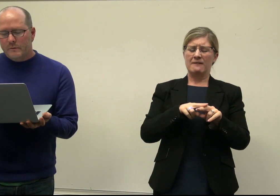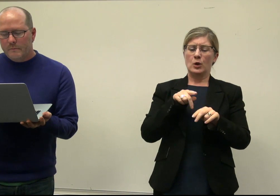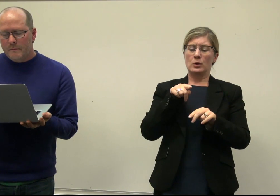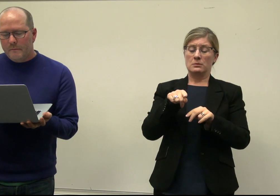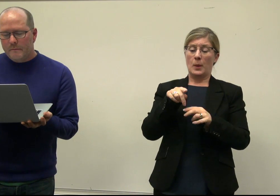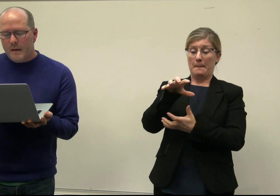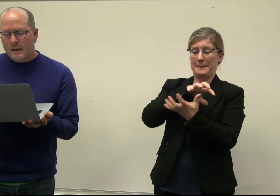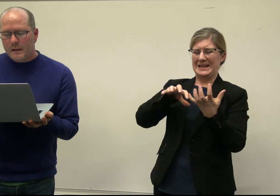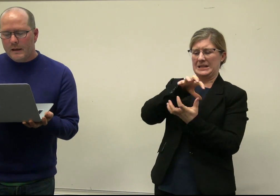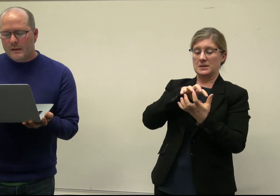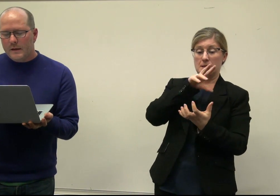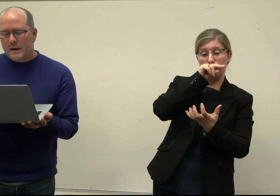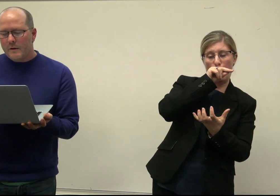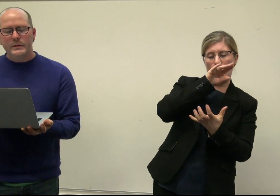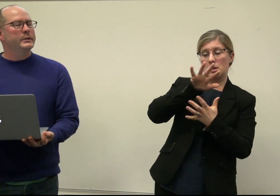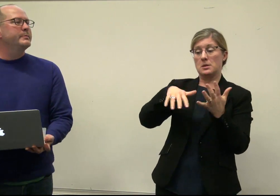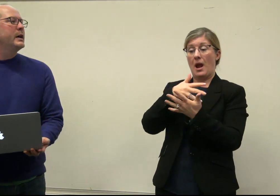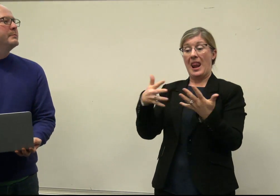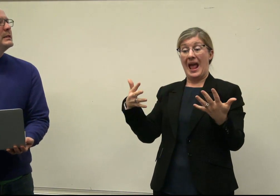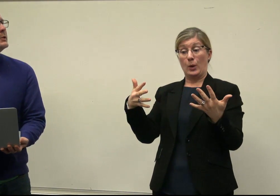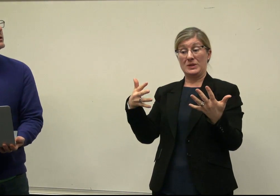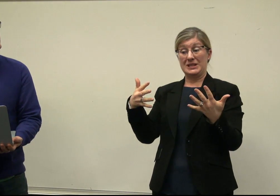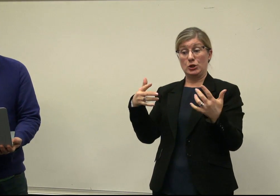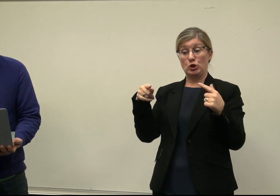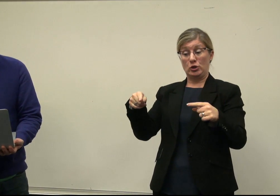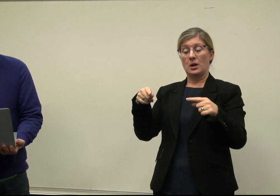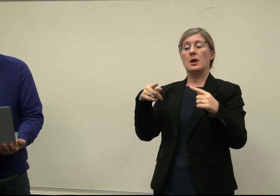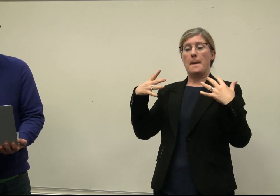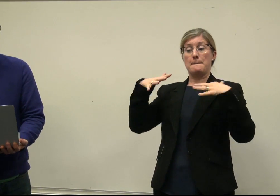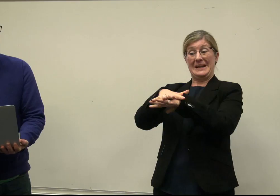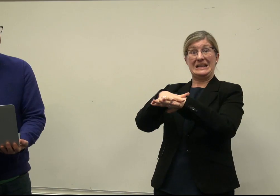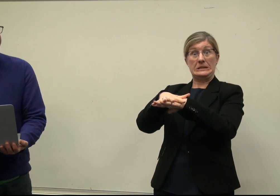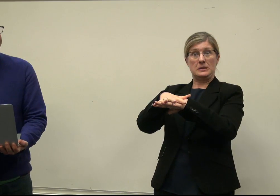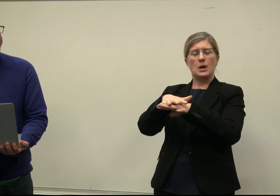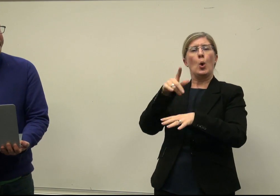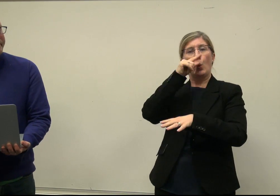language make it likely that heritage becomes diluted?